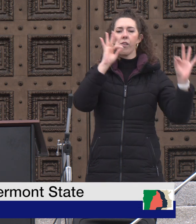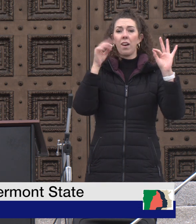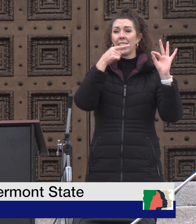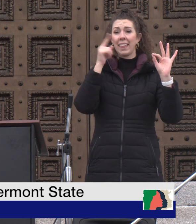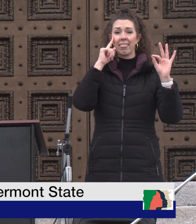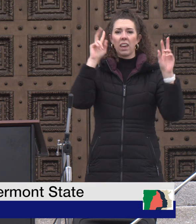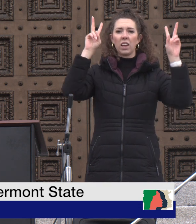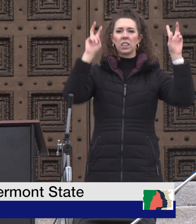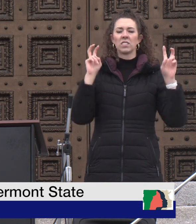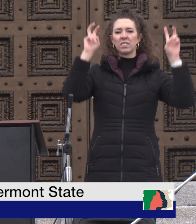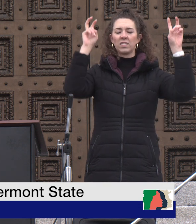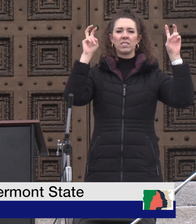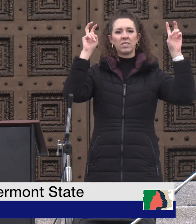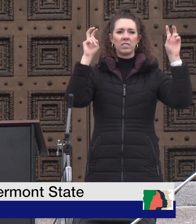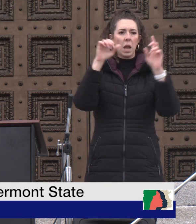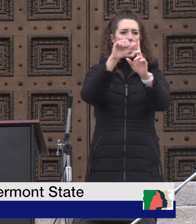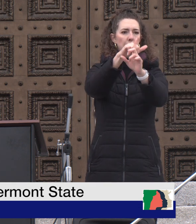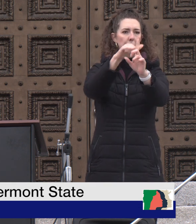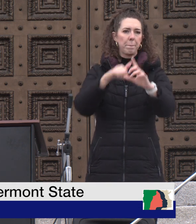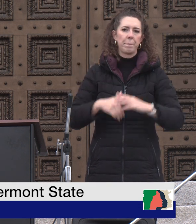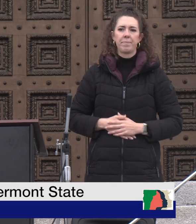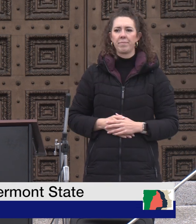quote-unquote hoax.